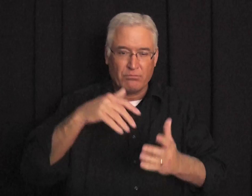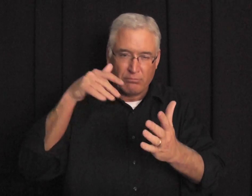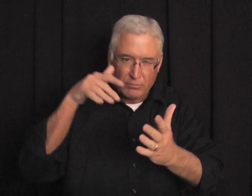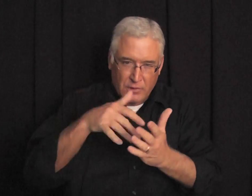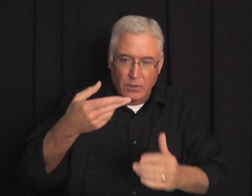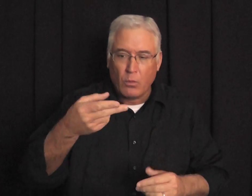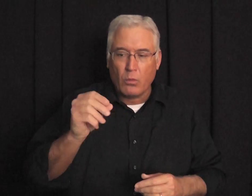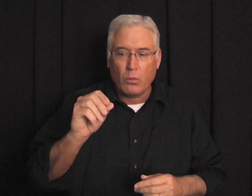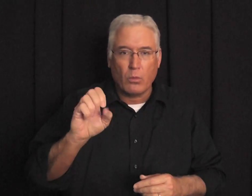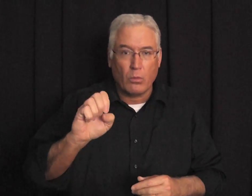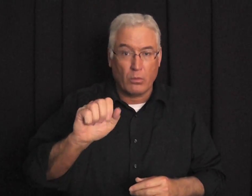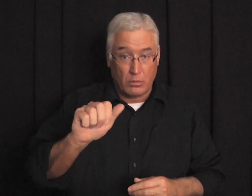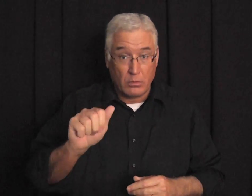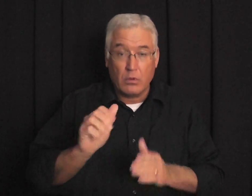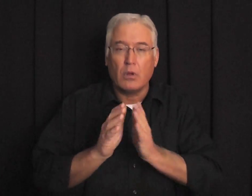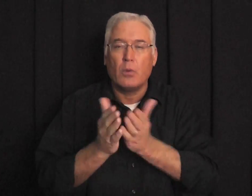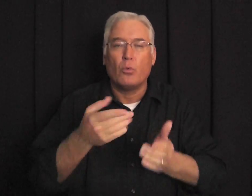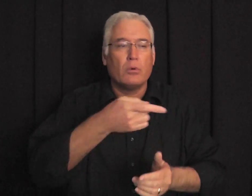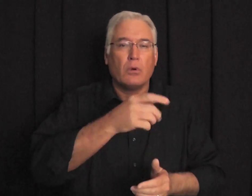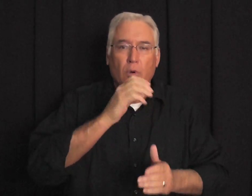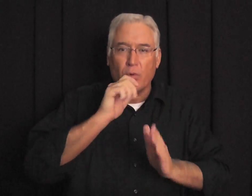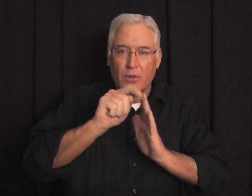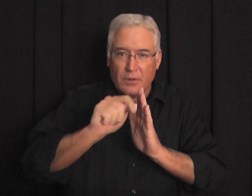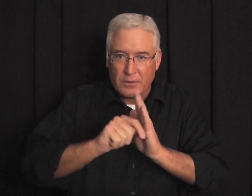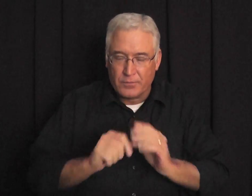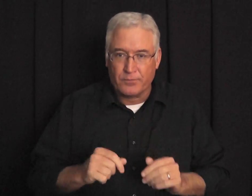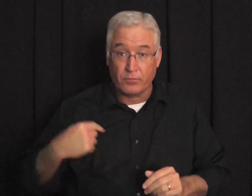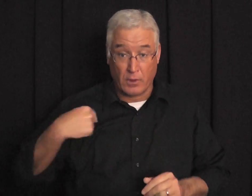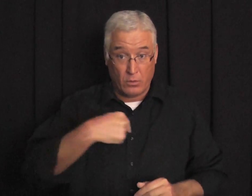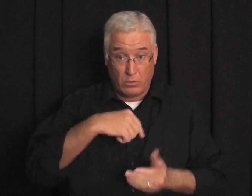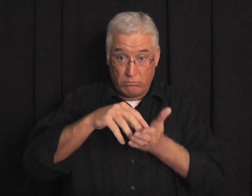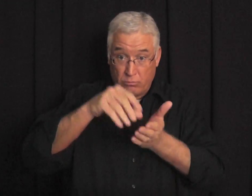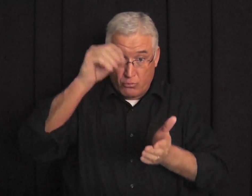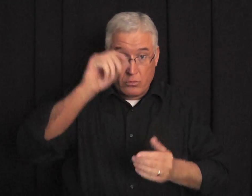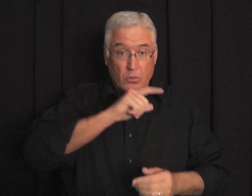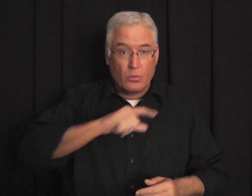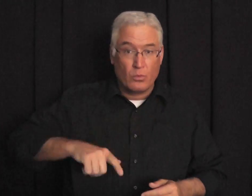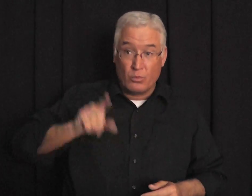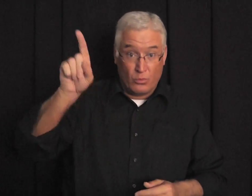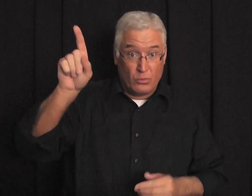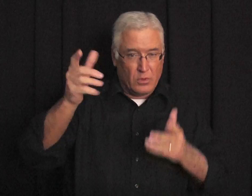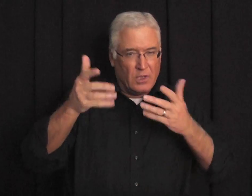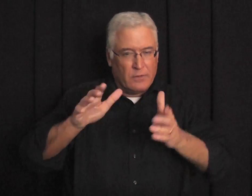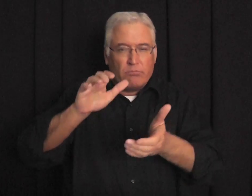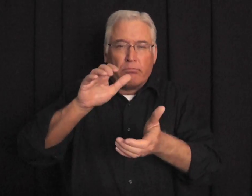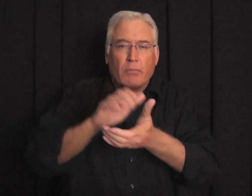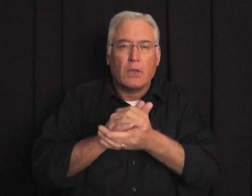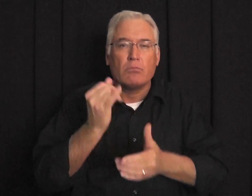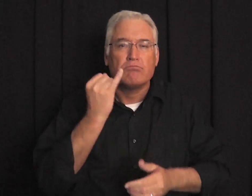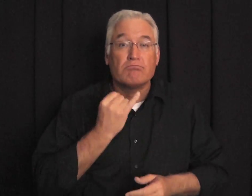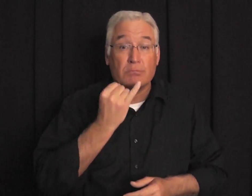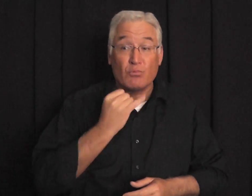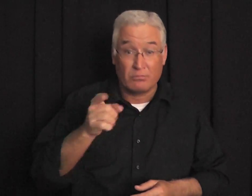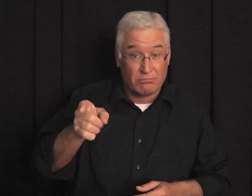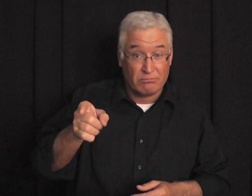So far, we've studied in the Old Testament book of Hosea, we've learned that the Lord married